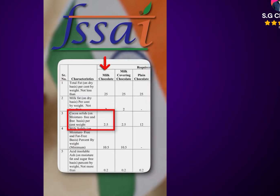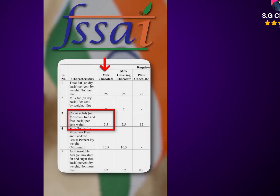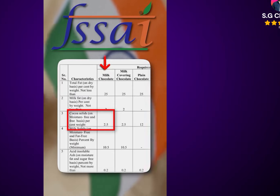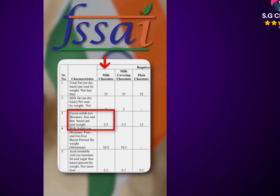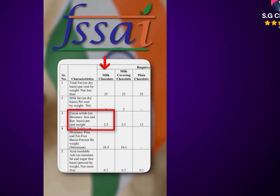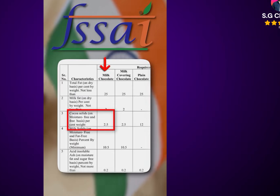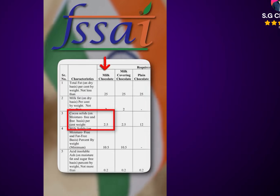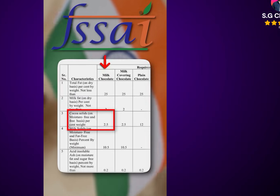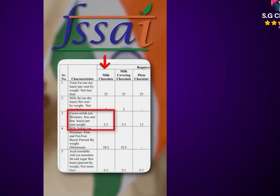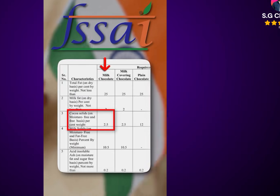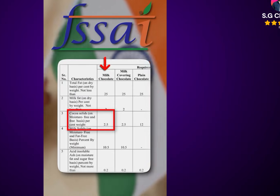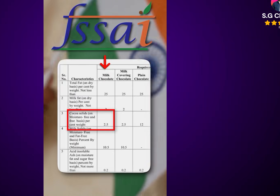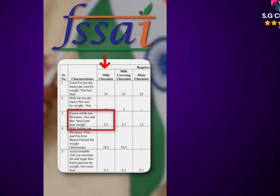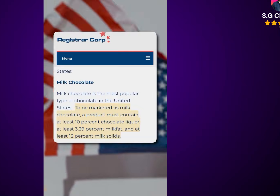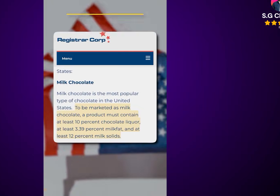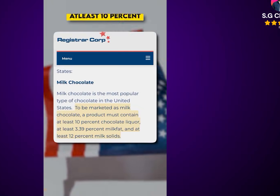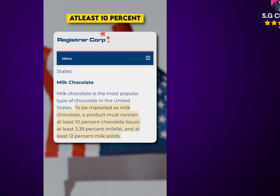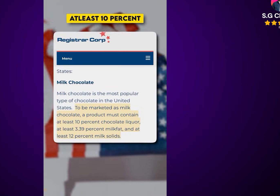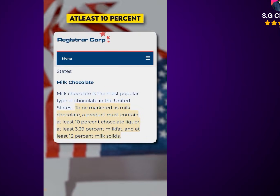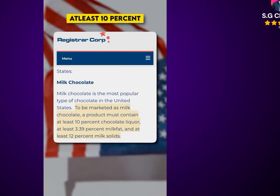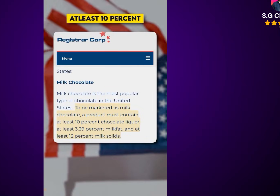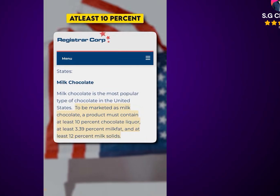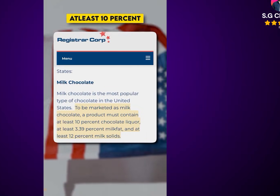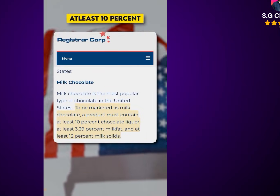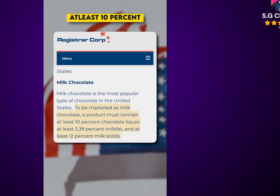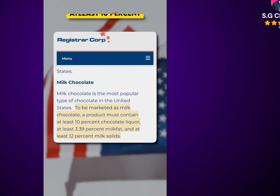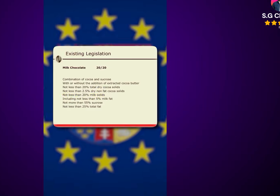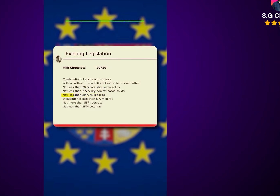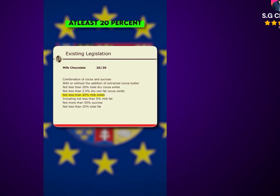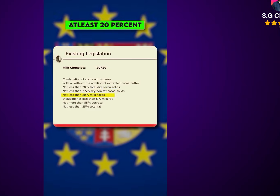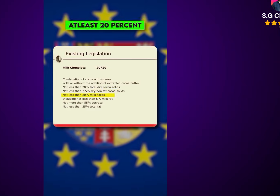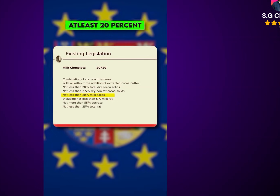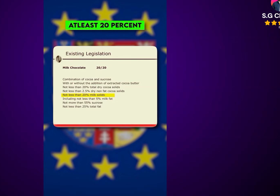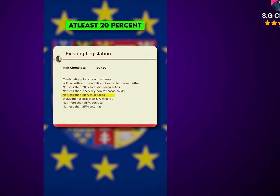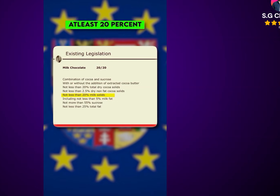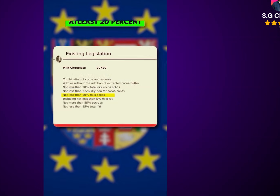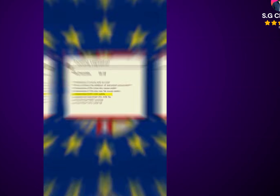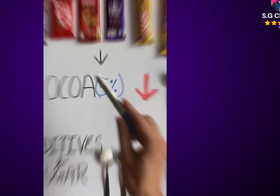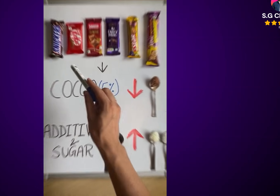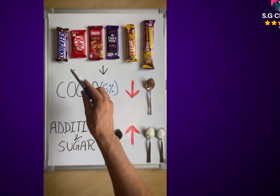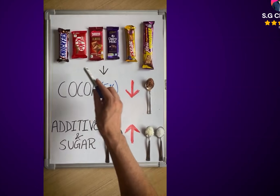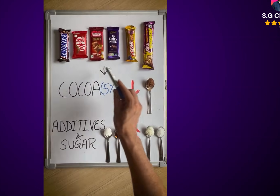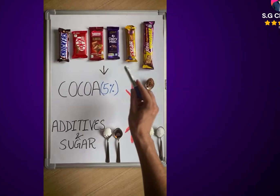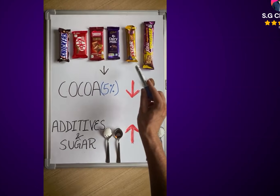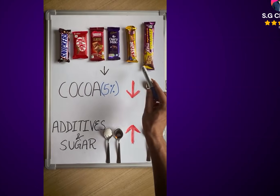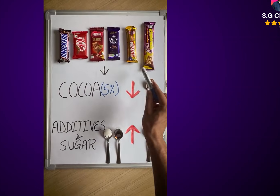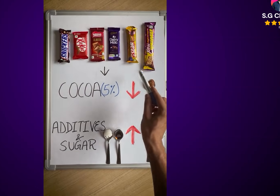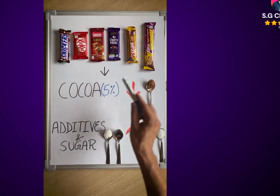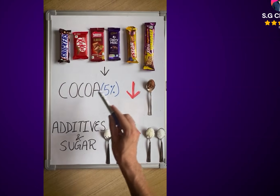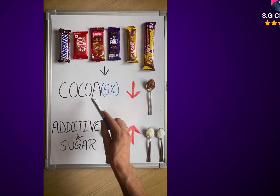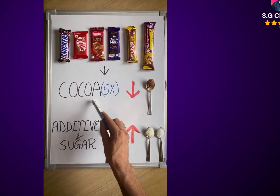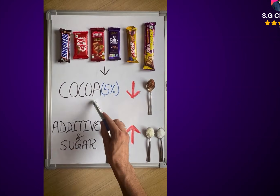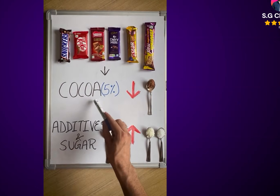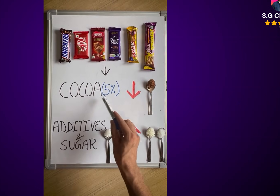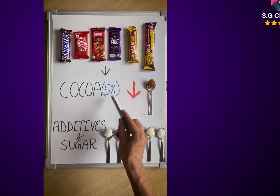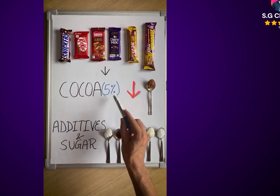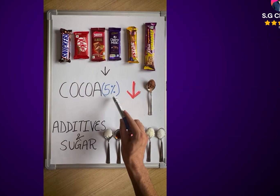ingredients or real chocolate. High cocoa butter content. Consider these options available in 2026. Single origin Indian